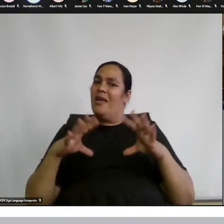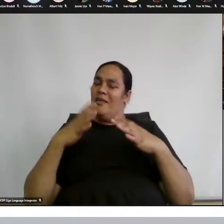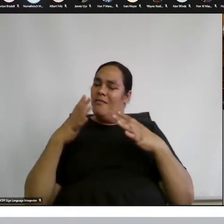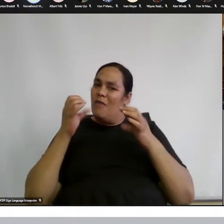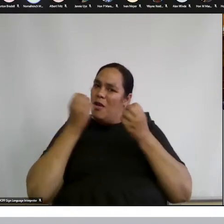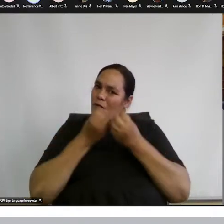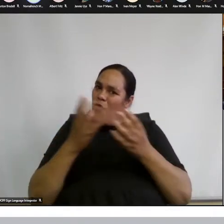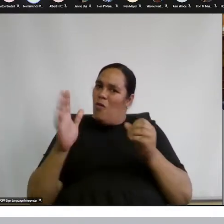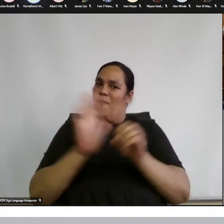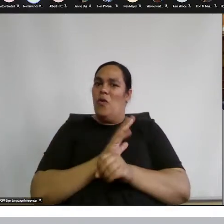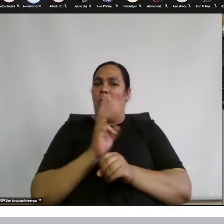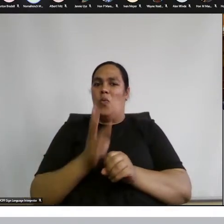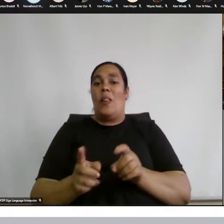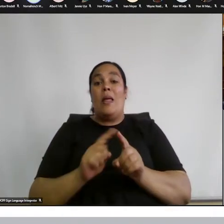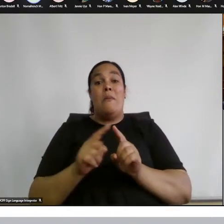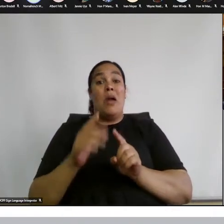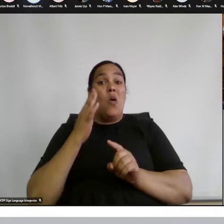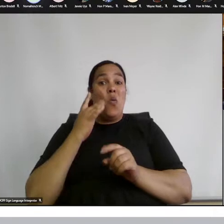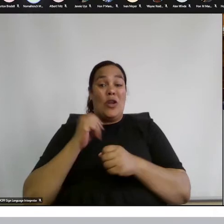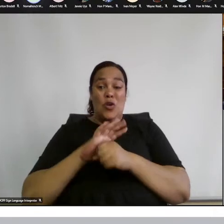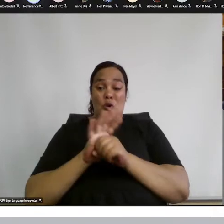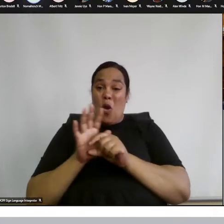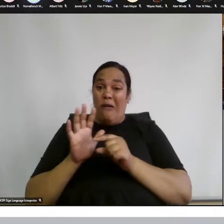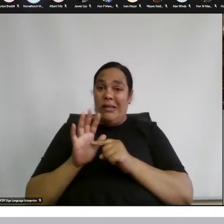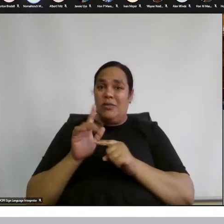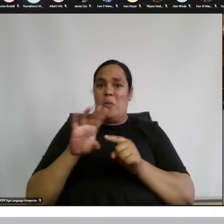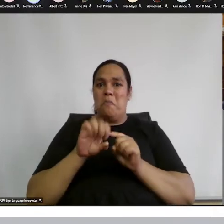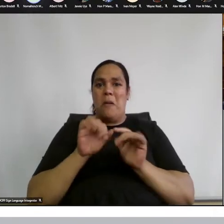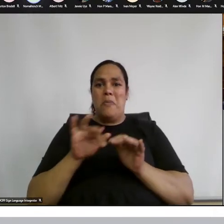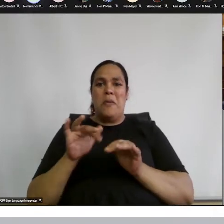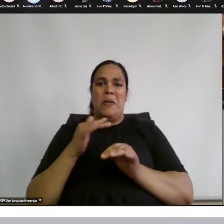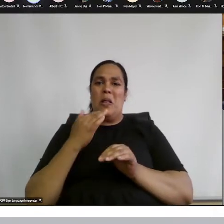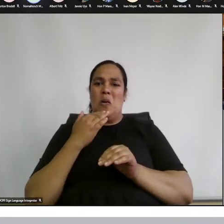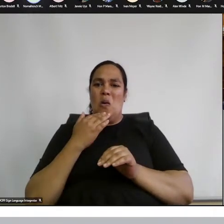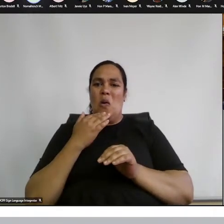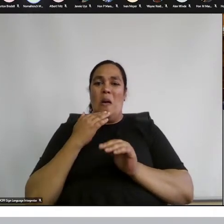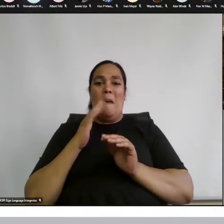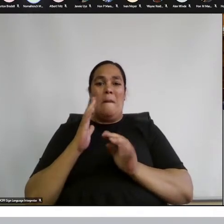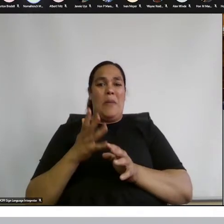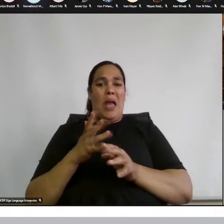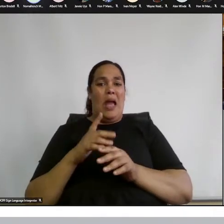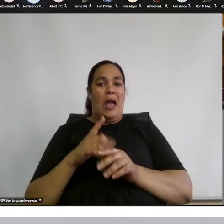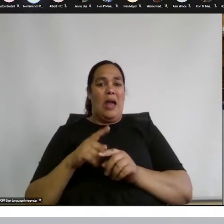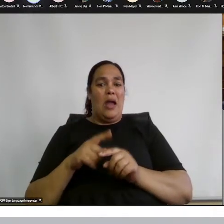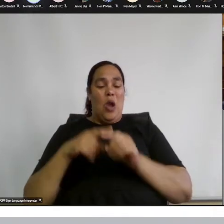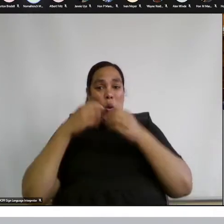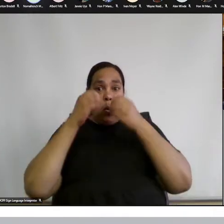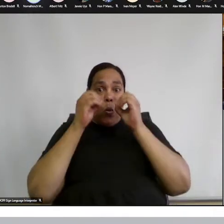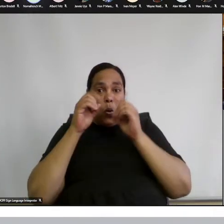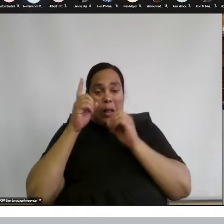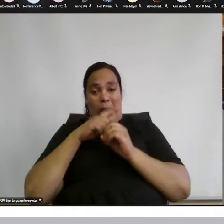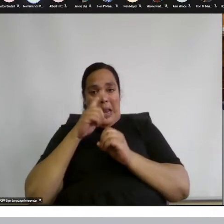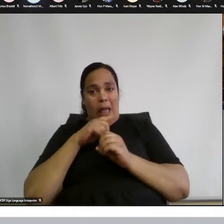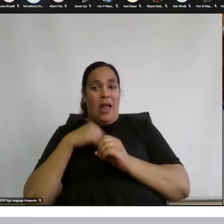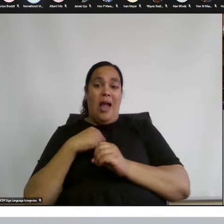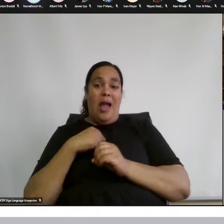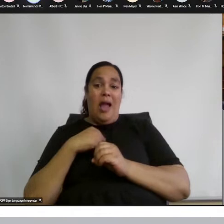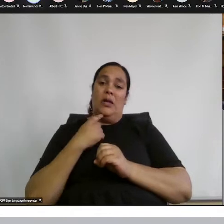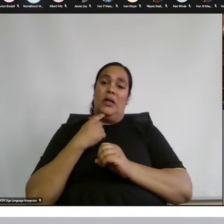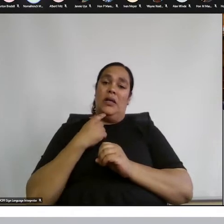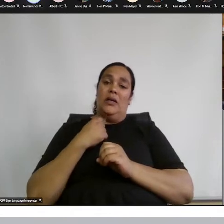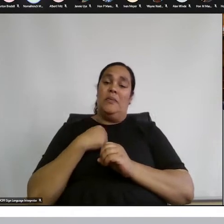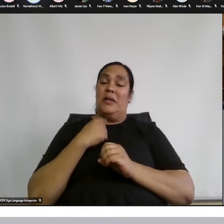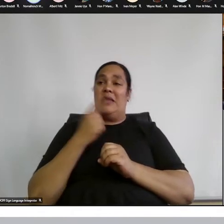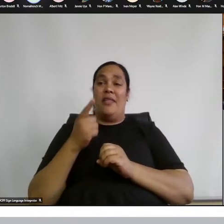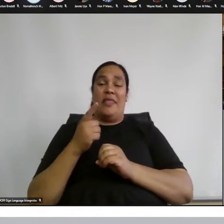all of those. But when it comes to COVID, you'll find that people will rely not only on the Google. I'm not saying that it's not,